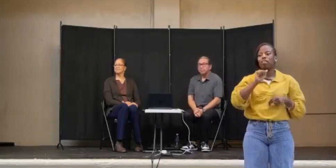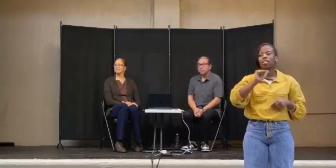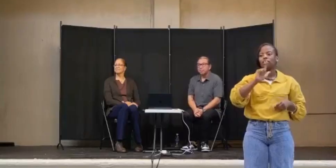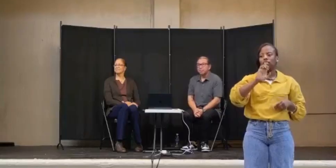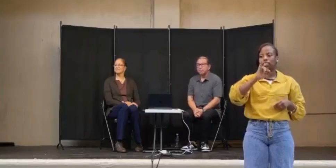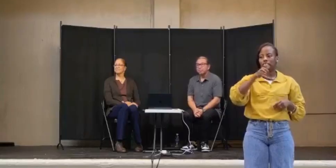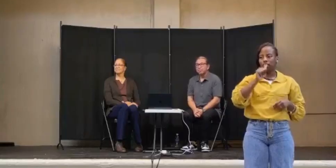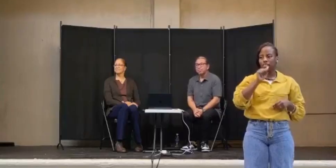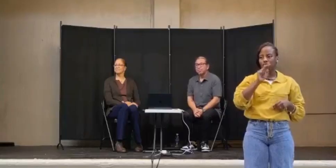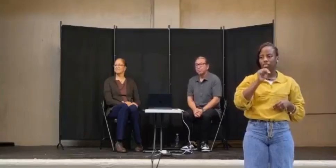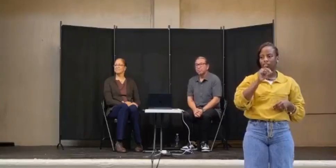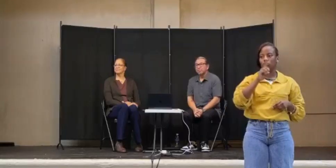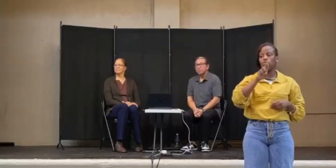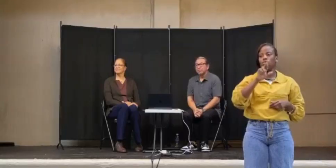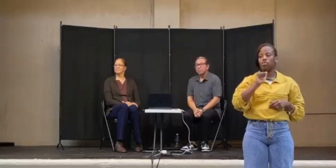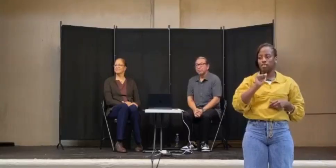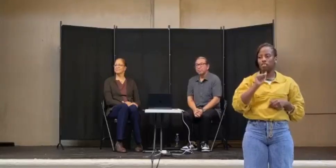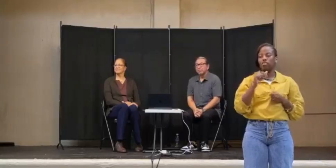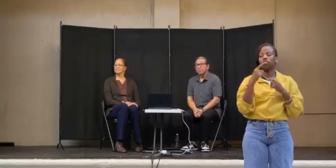Hi everyone.